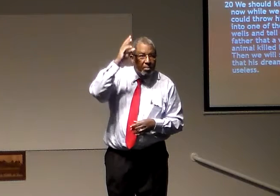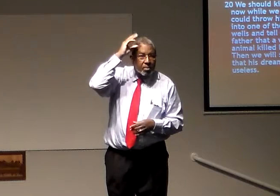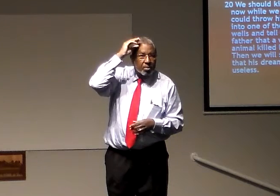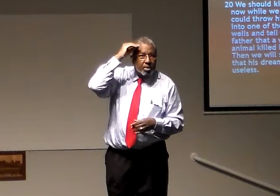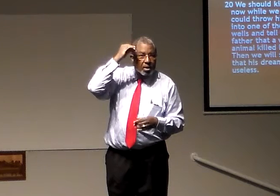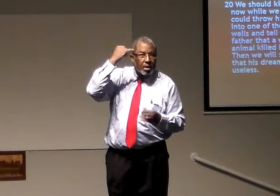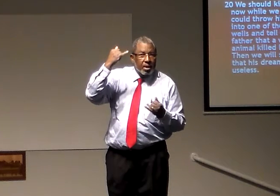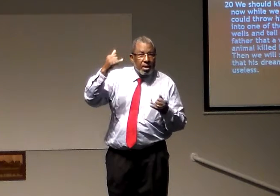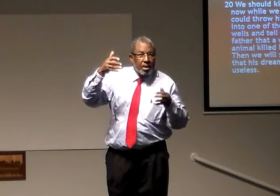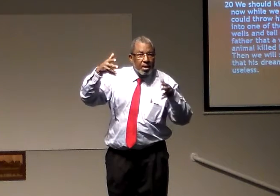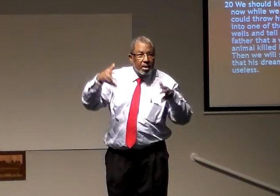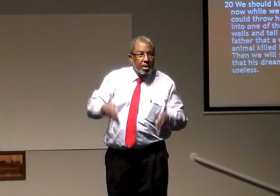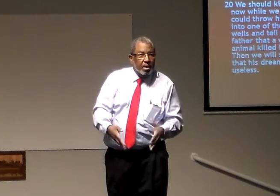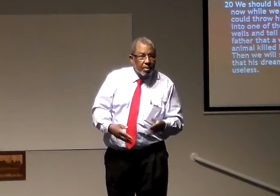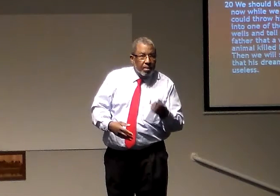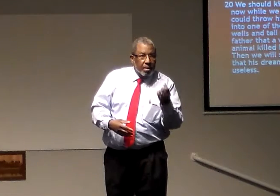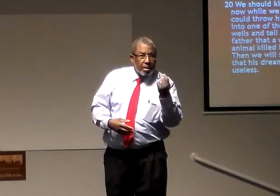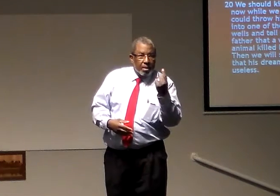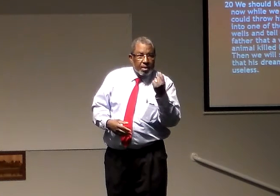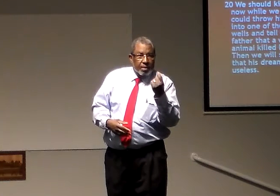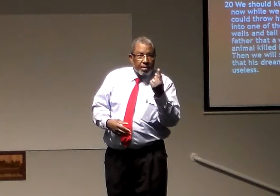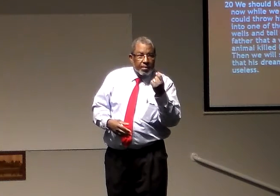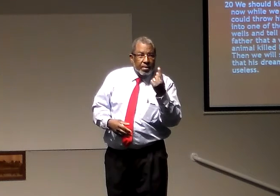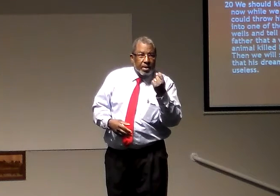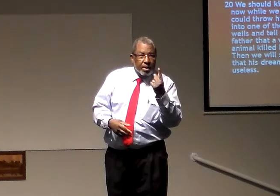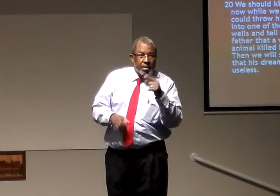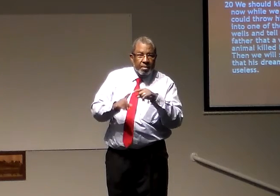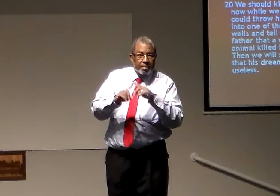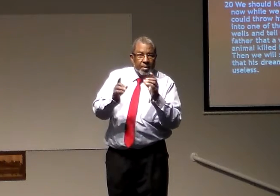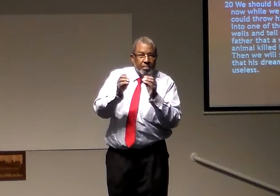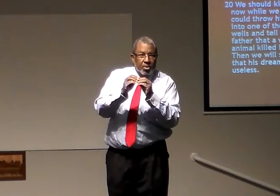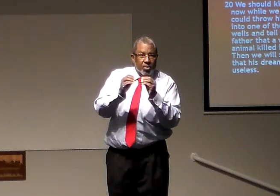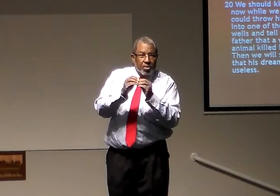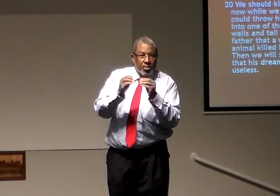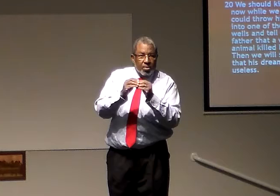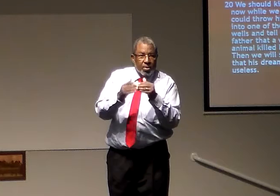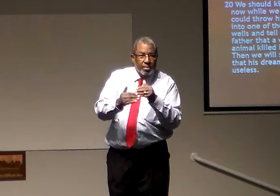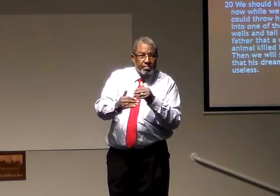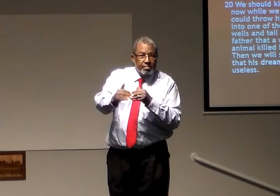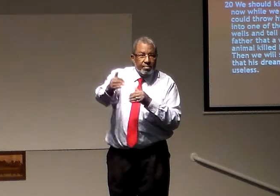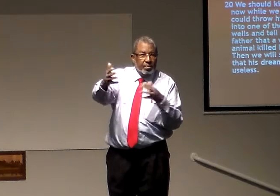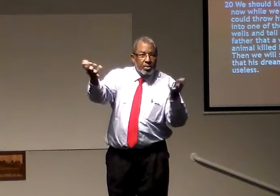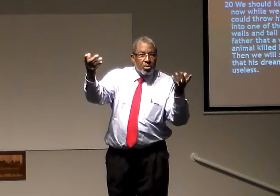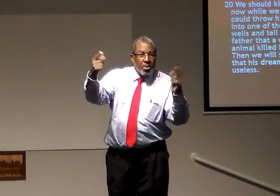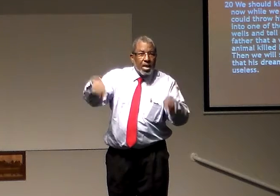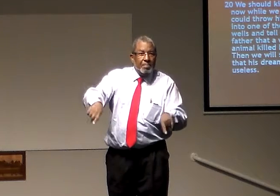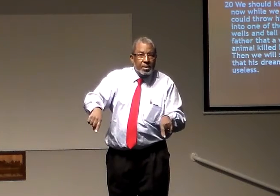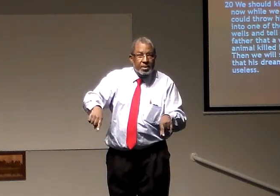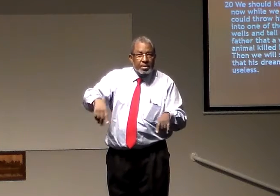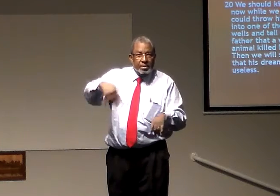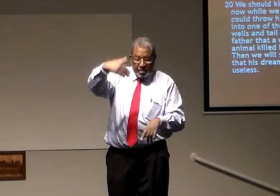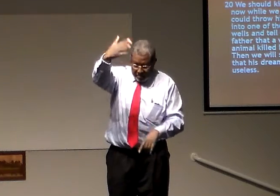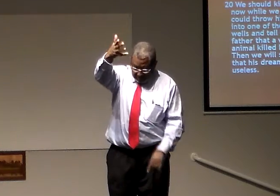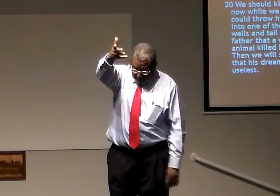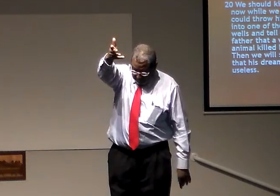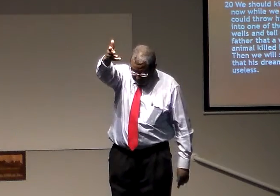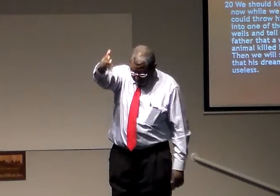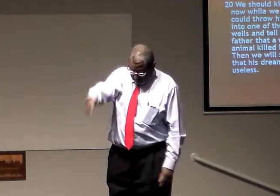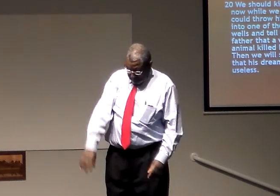Before I had 12 boys. Now I only have 11. But more so, what happened? Let's find